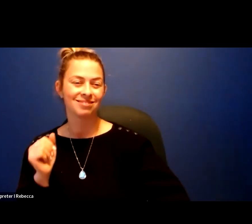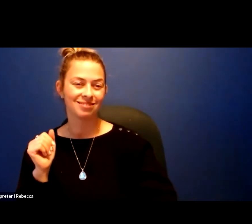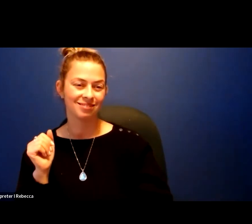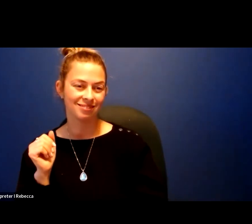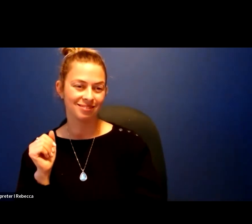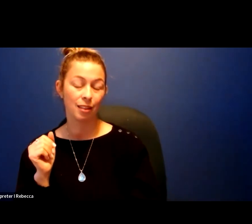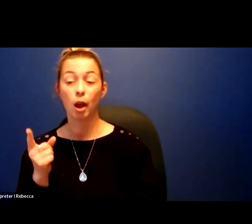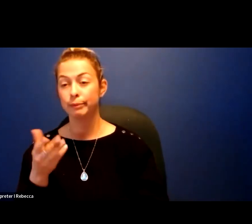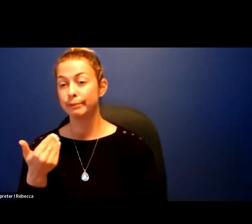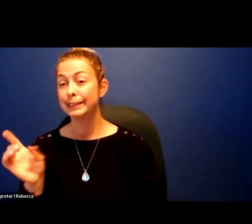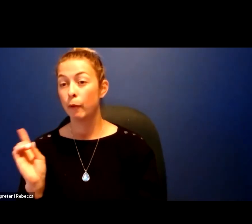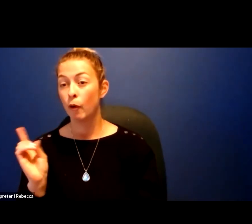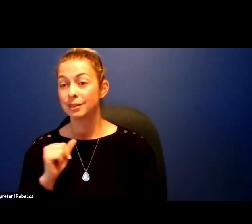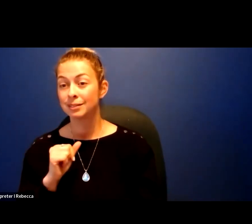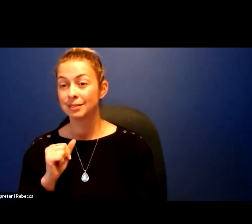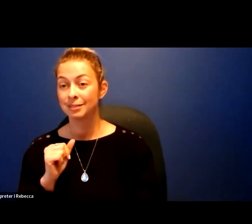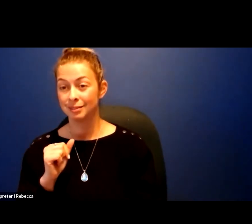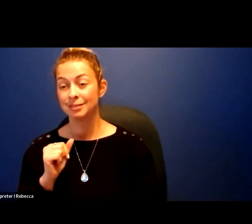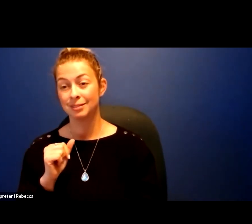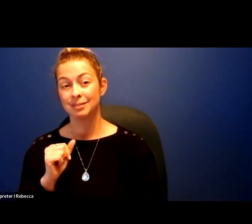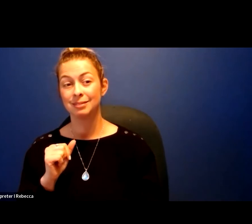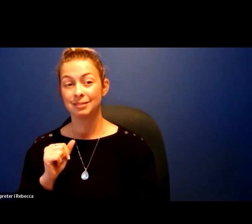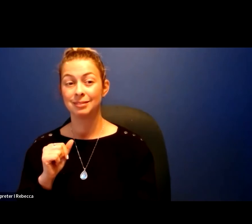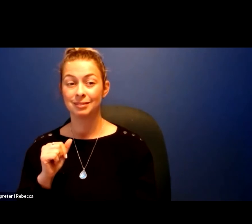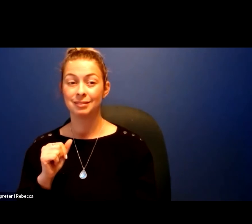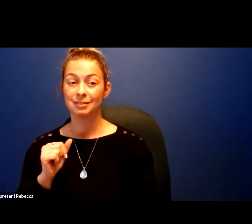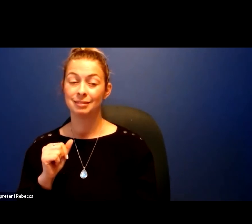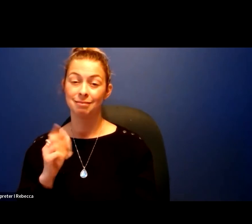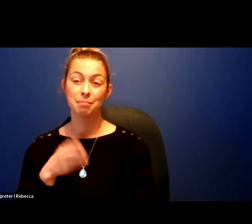the Democrats. There are very few Republicans.